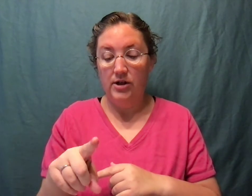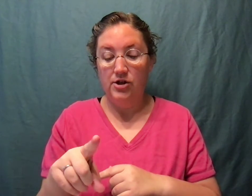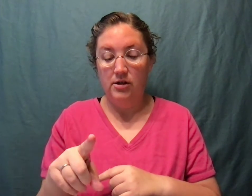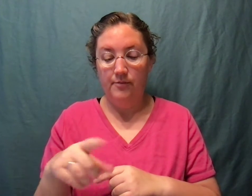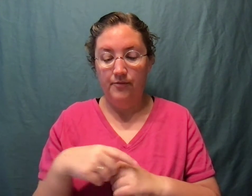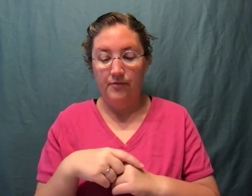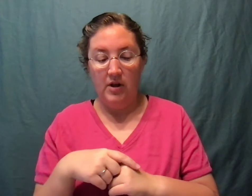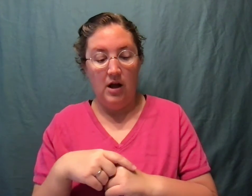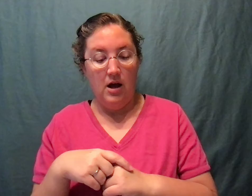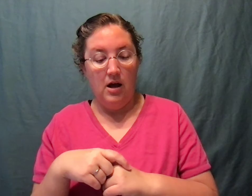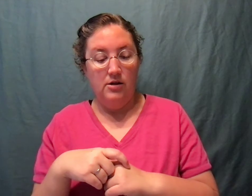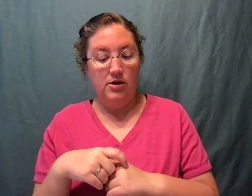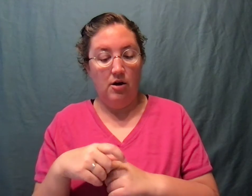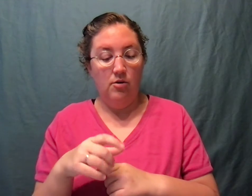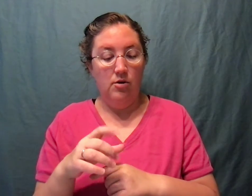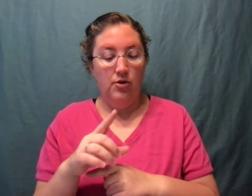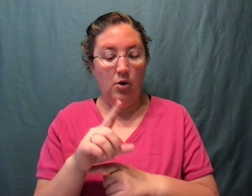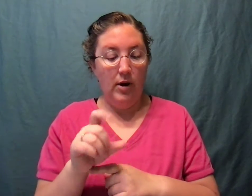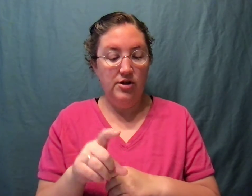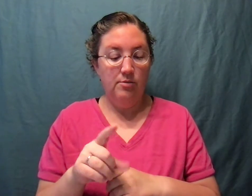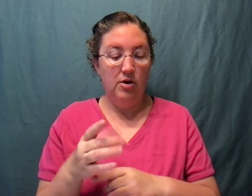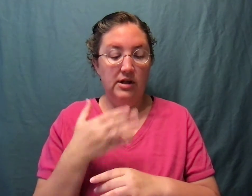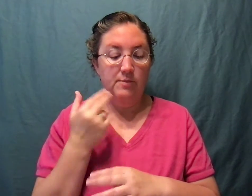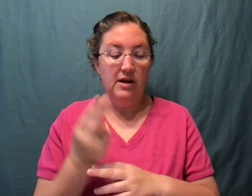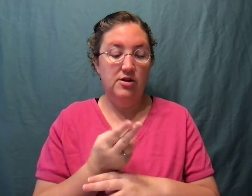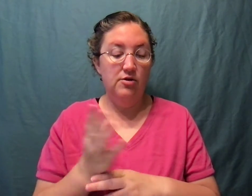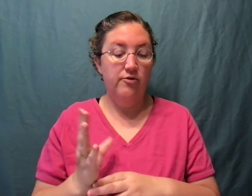question. So the question mark is best used